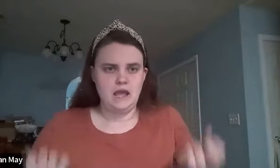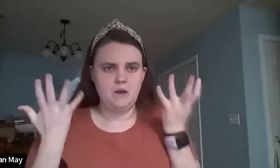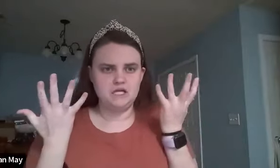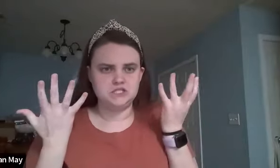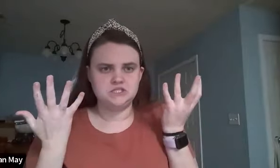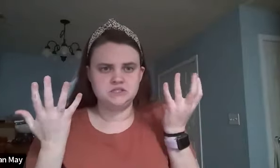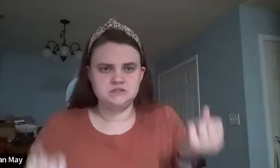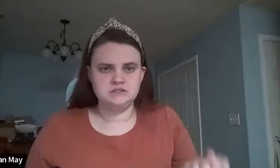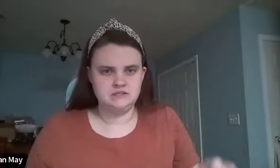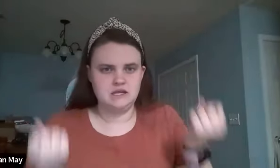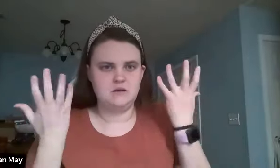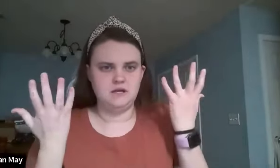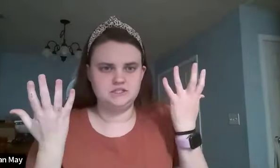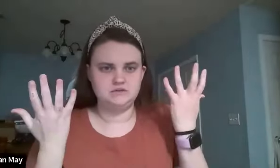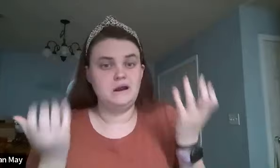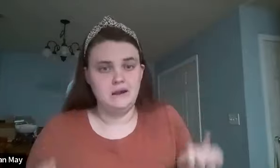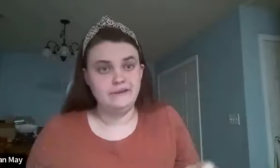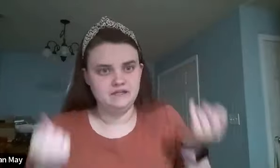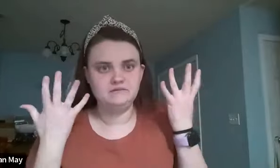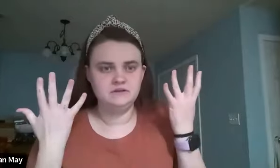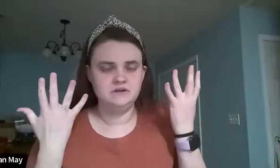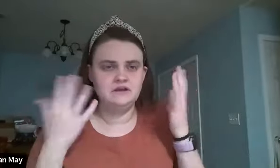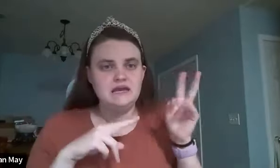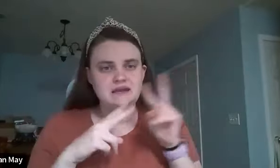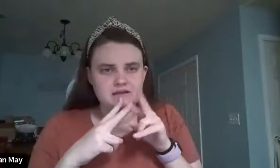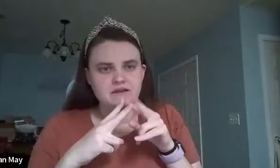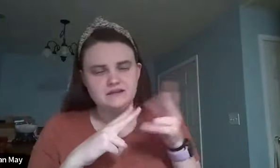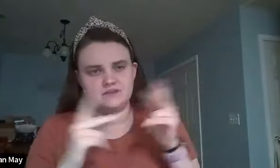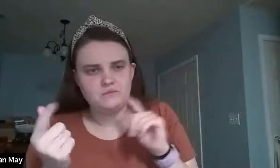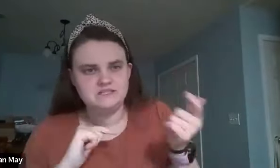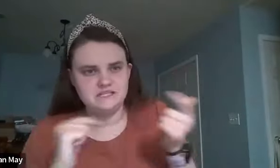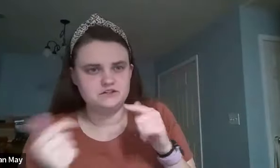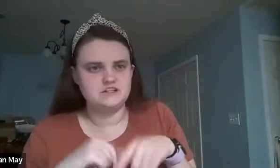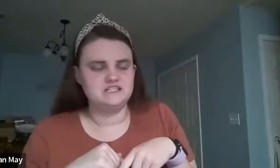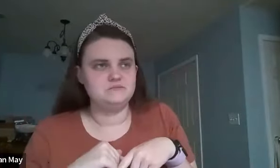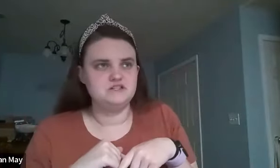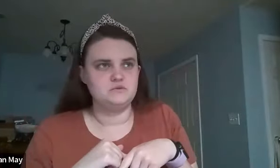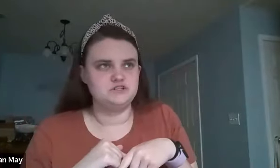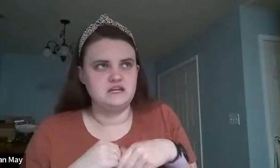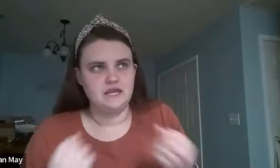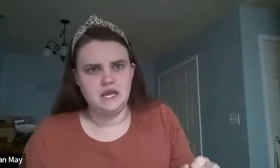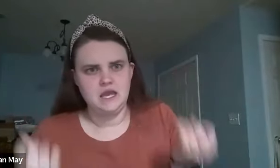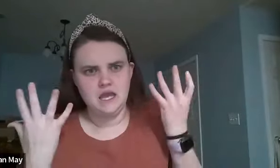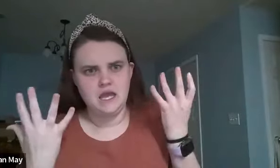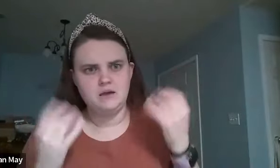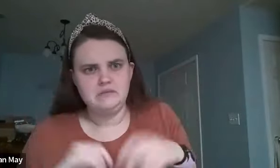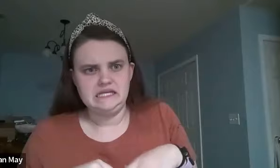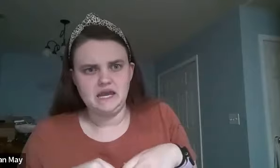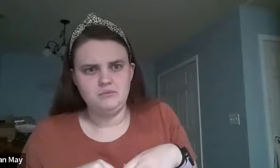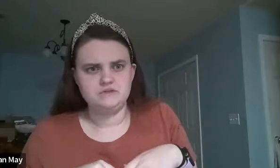how much, or how many. It kind of like that one teeters because it depends on what you're saying. Like how many apples,